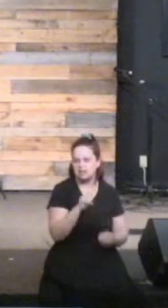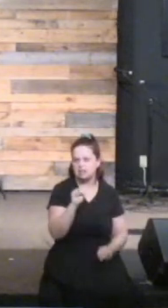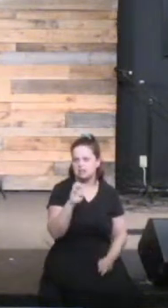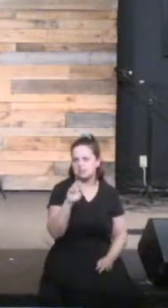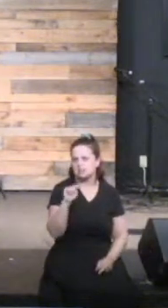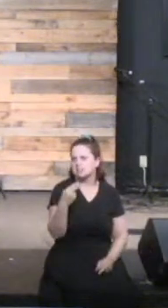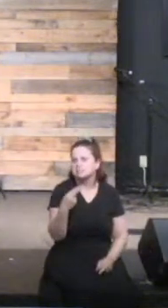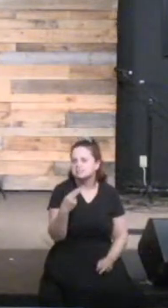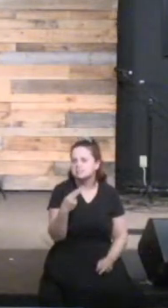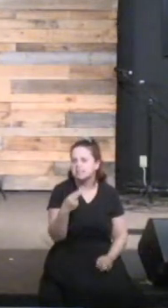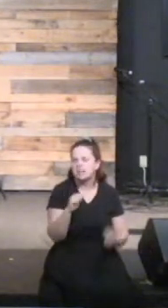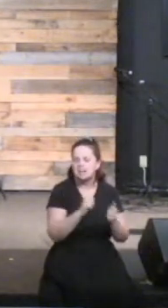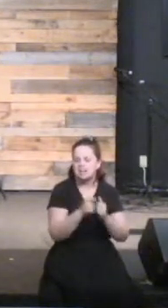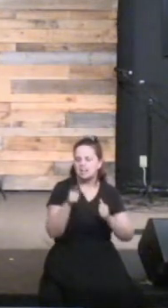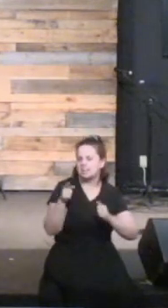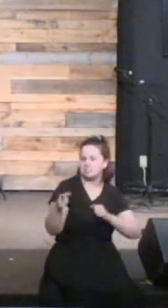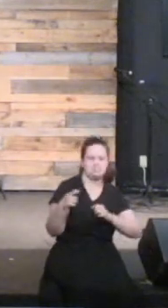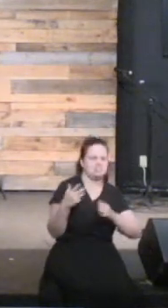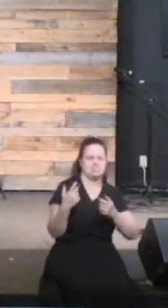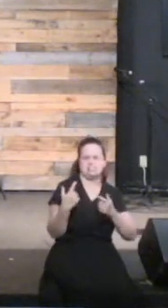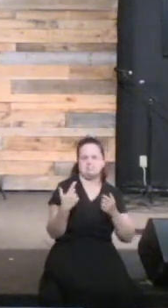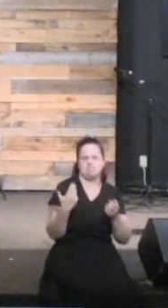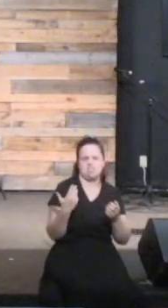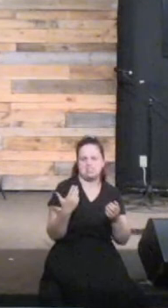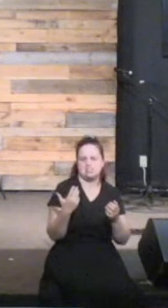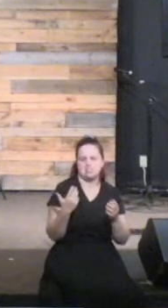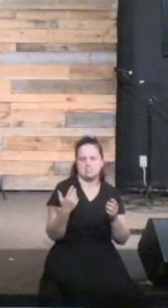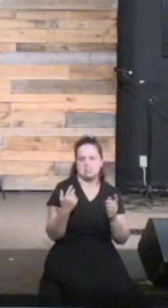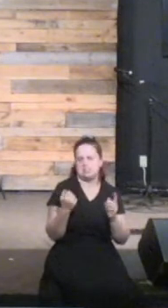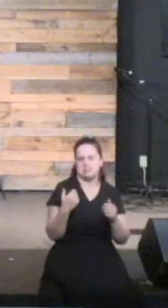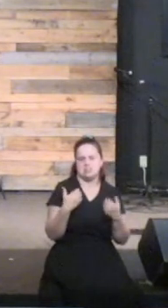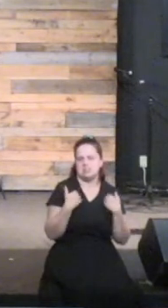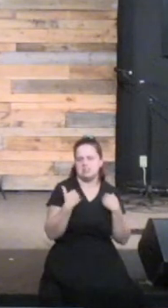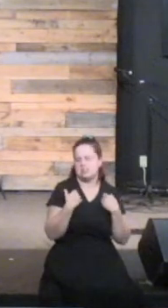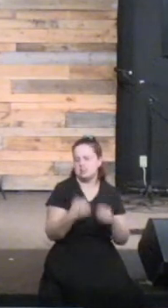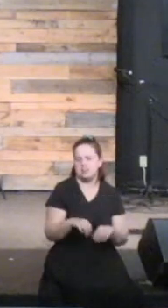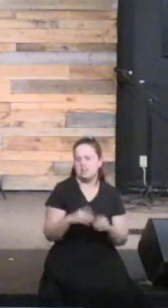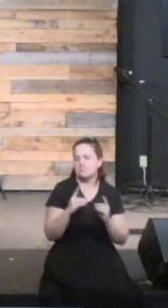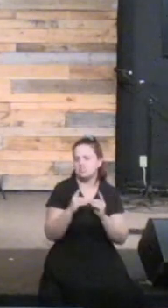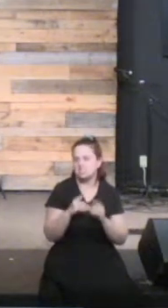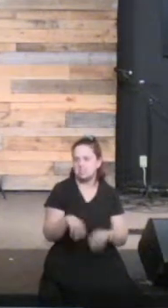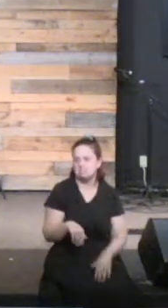how did this guy ever get a date what are you into meth